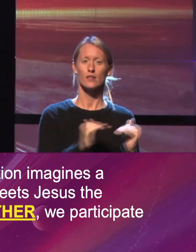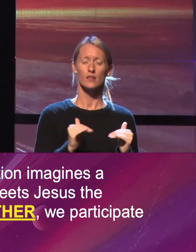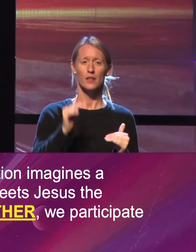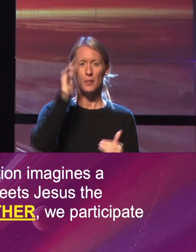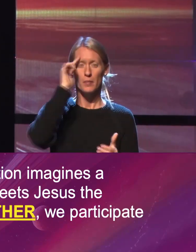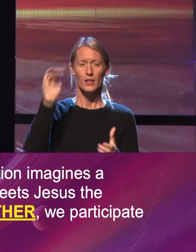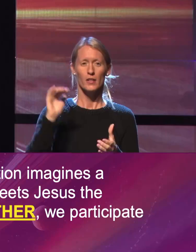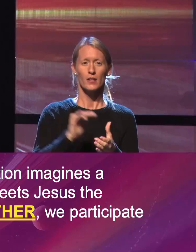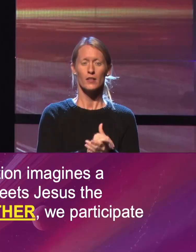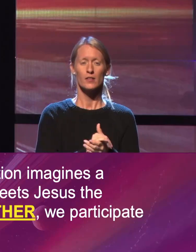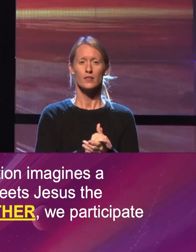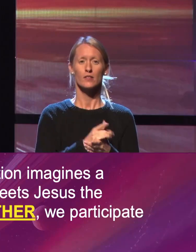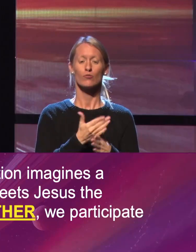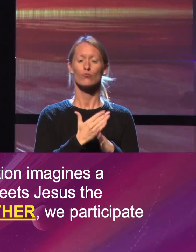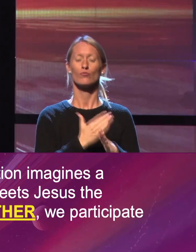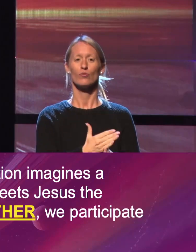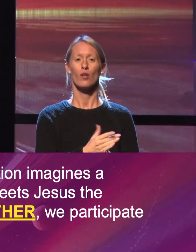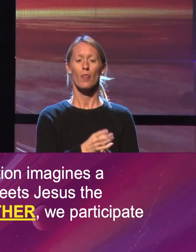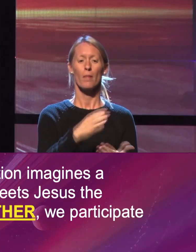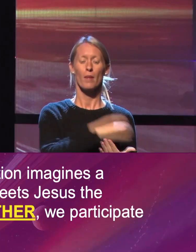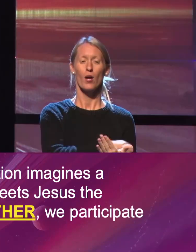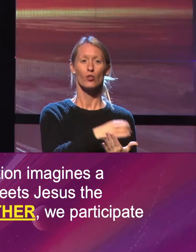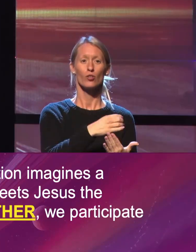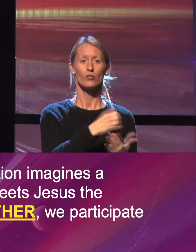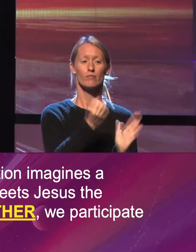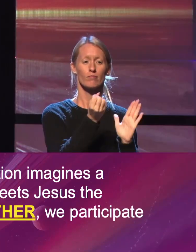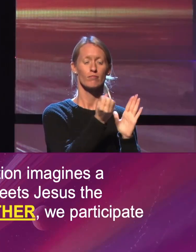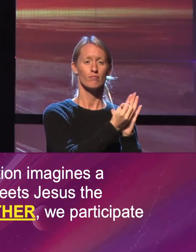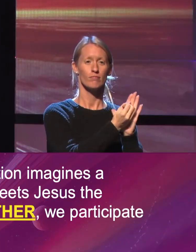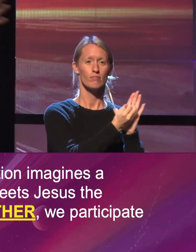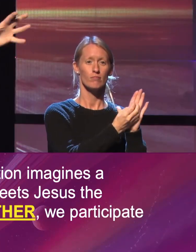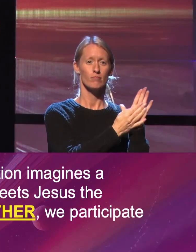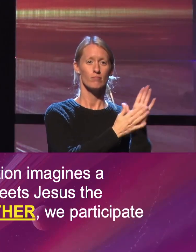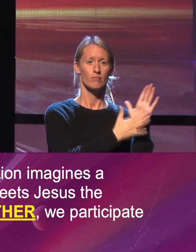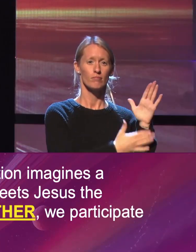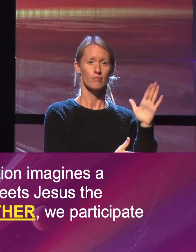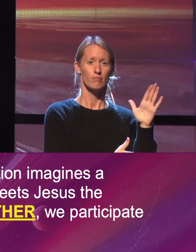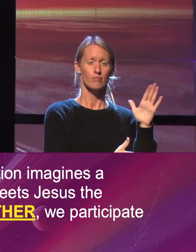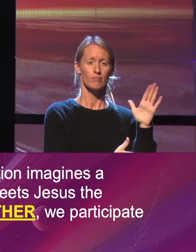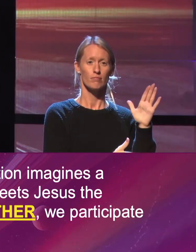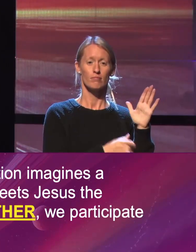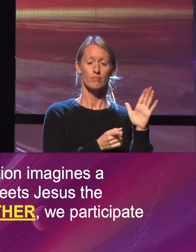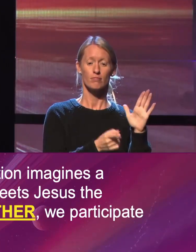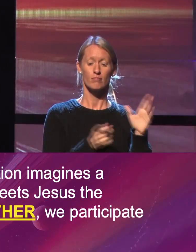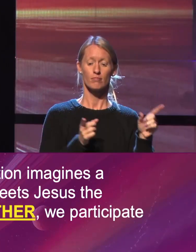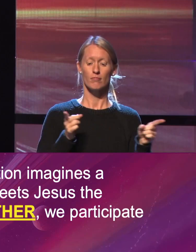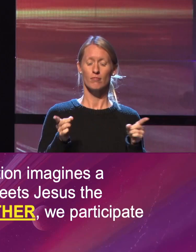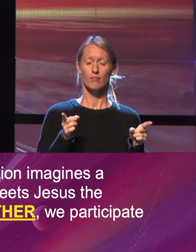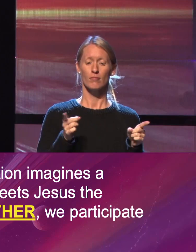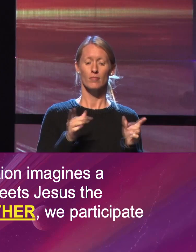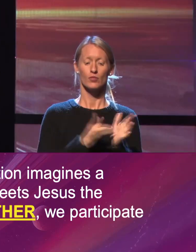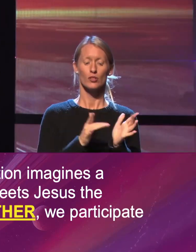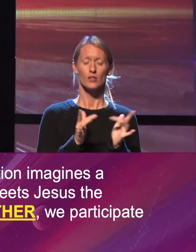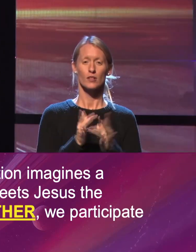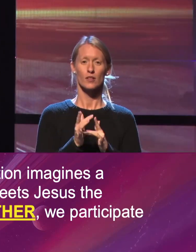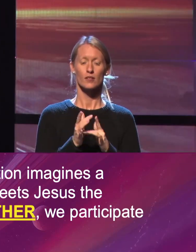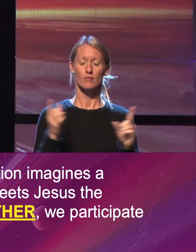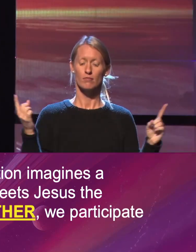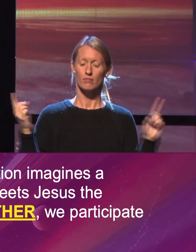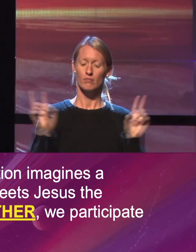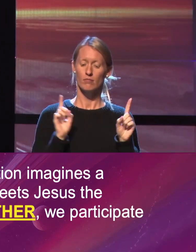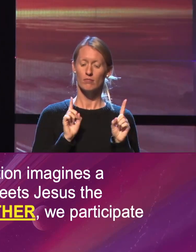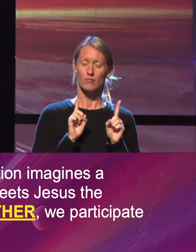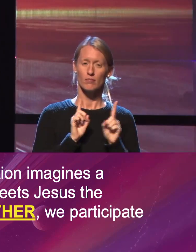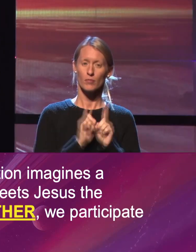of his day, and they crucified him for it. Where both of those Jesuses come together and we can personally find